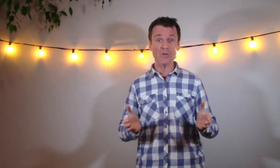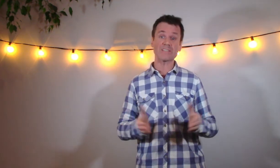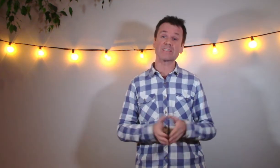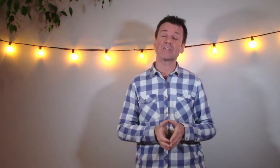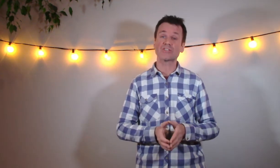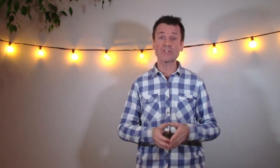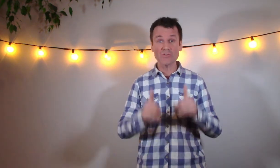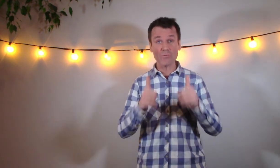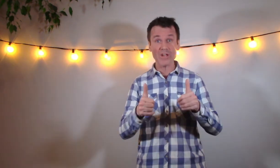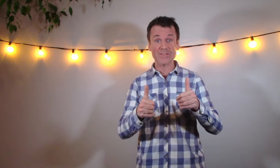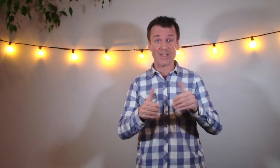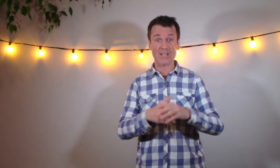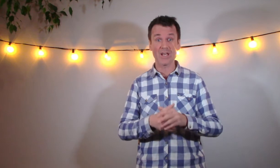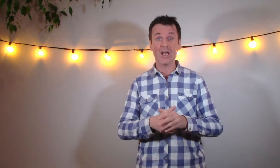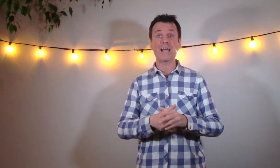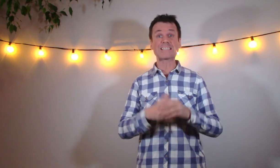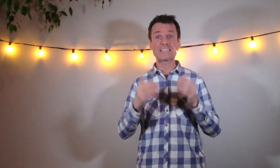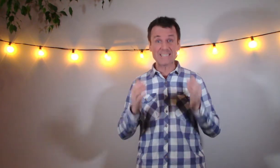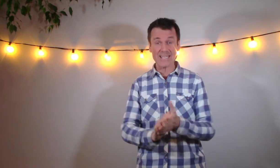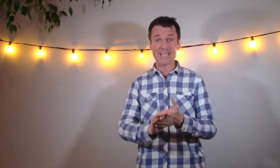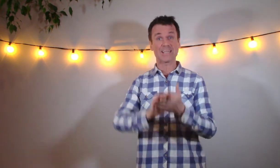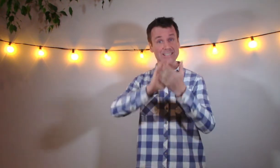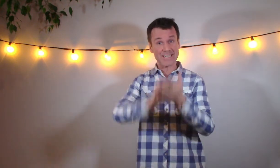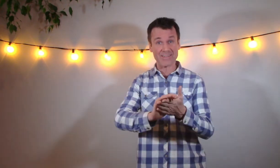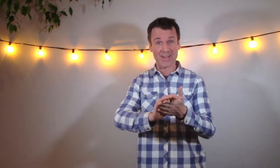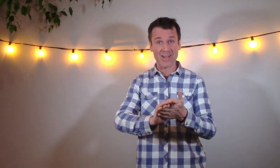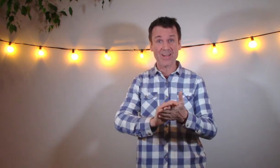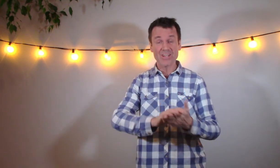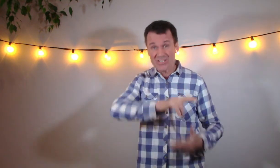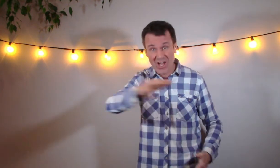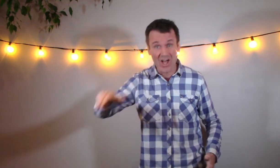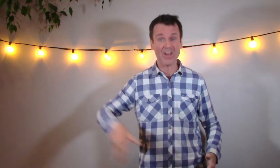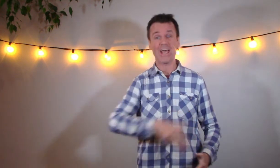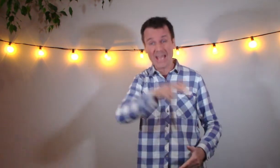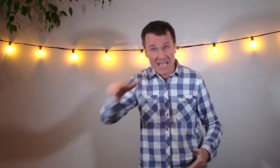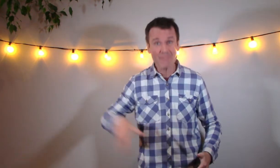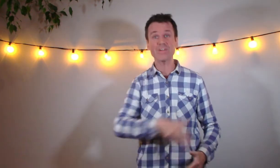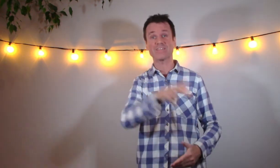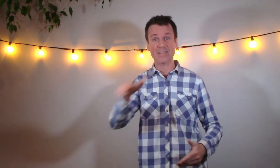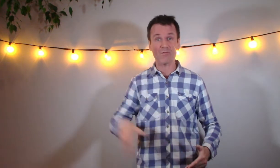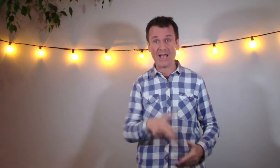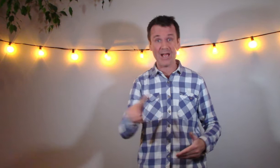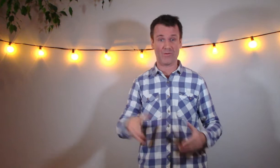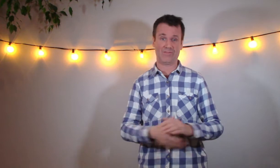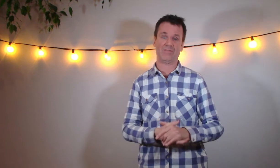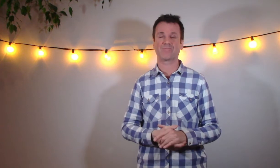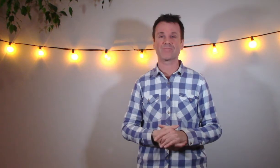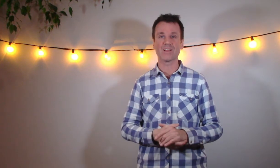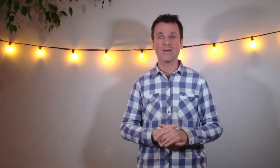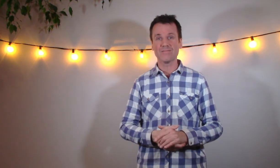choices to do the right thing and stick together turn everything around. First